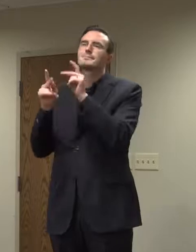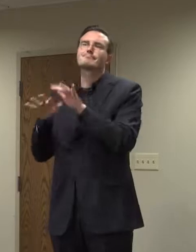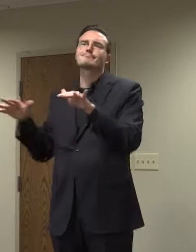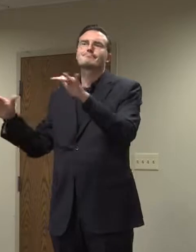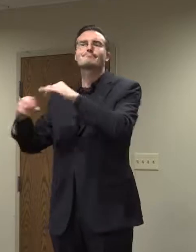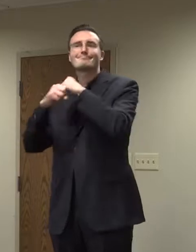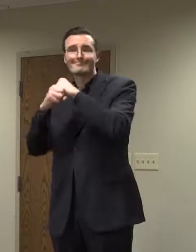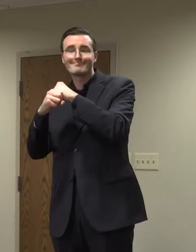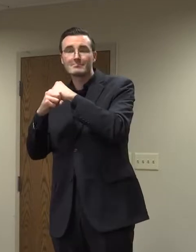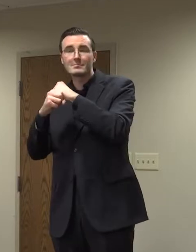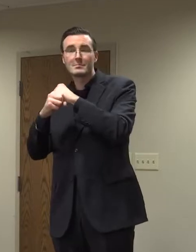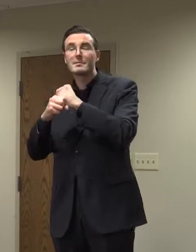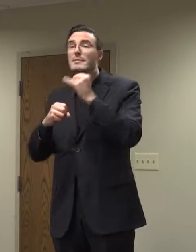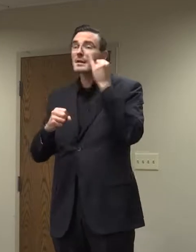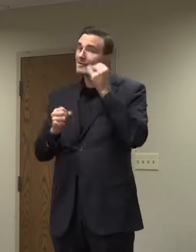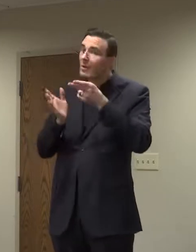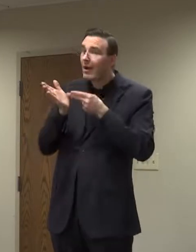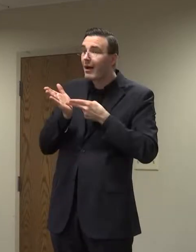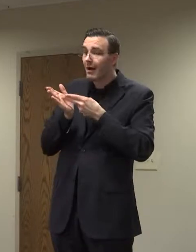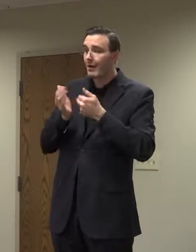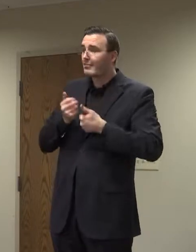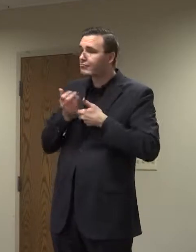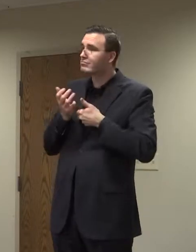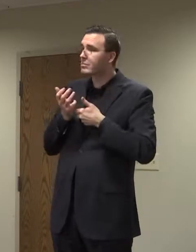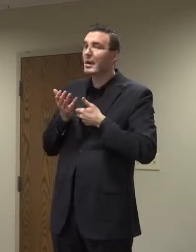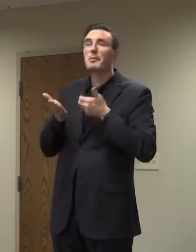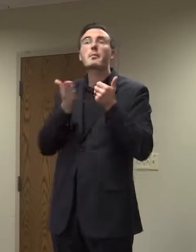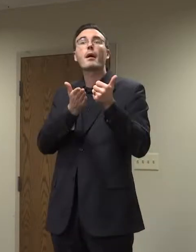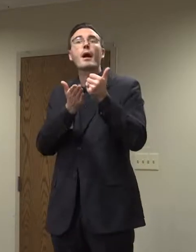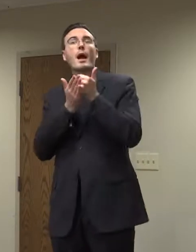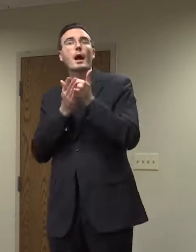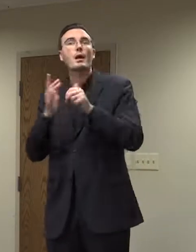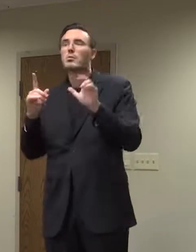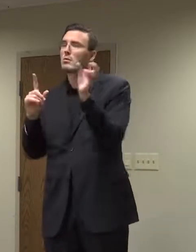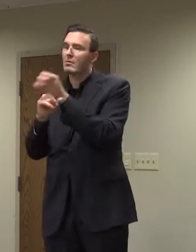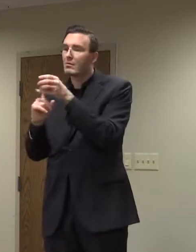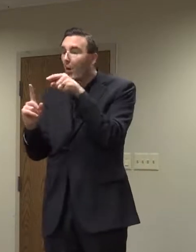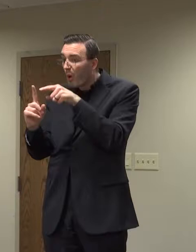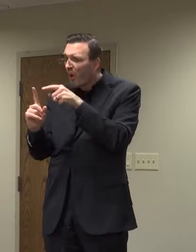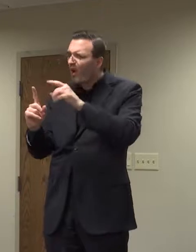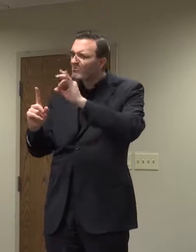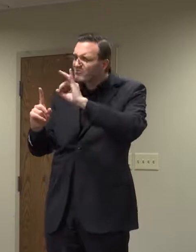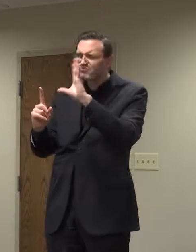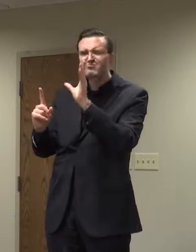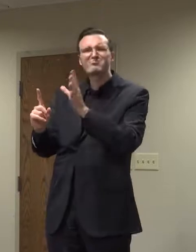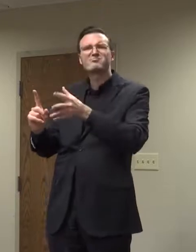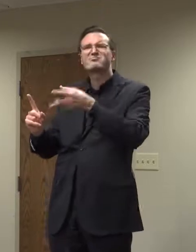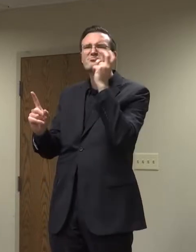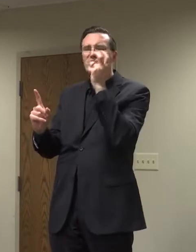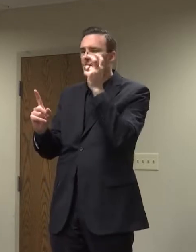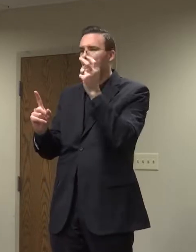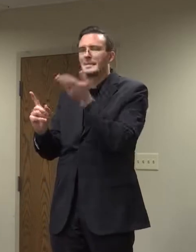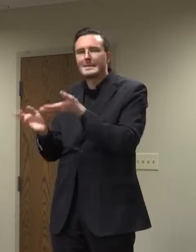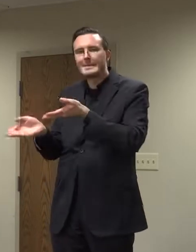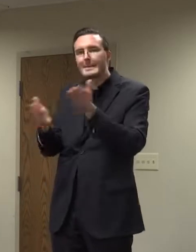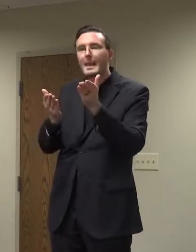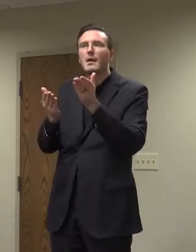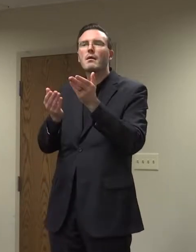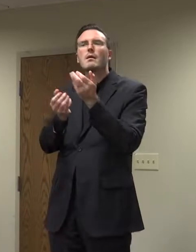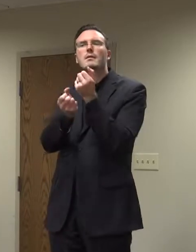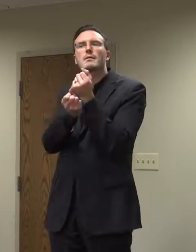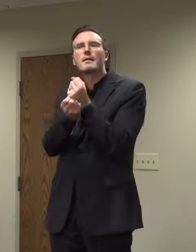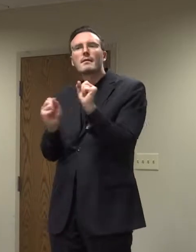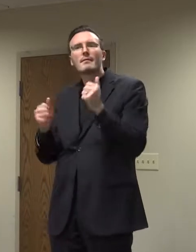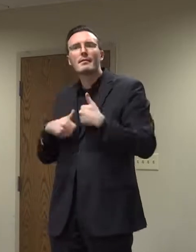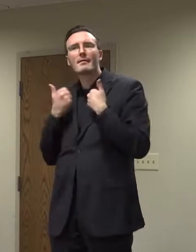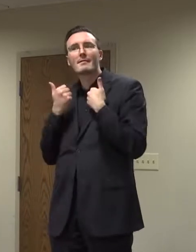life. So please answer the phone call. Let's get our response rate up. And while the health department will be closed